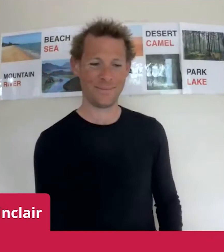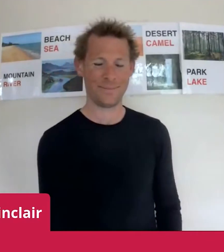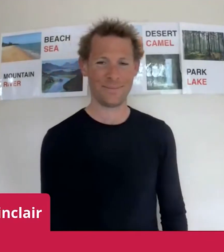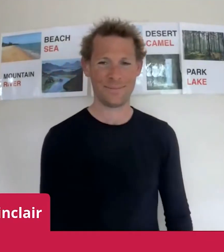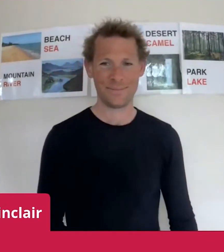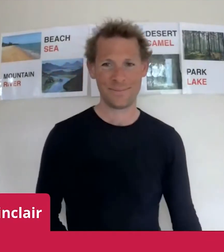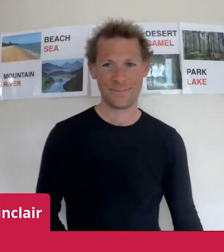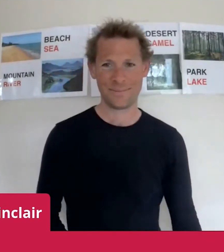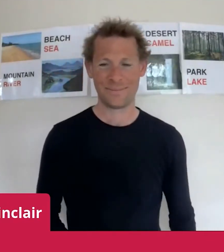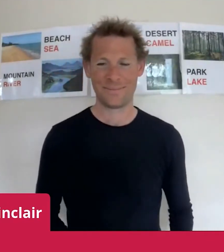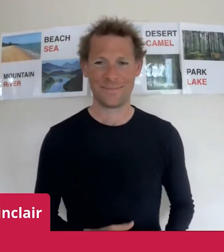Excited.